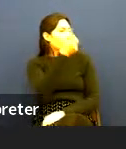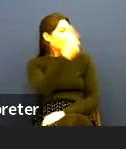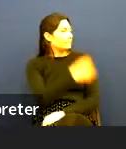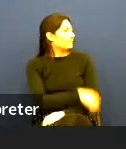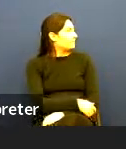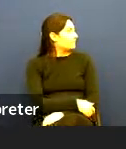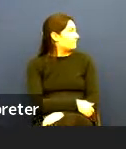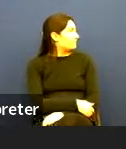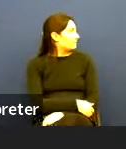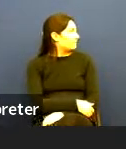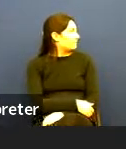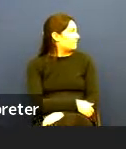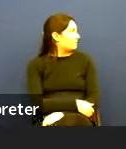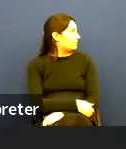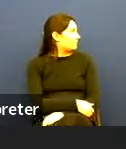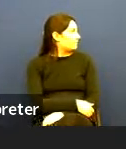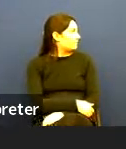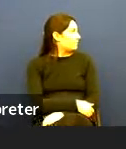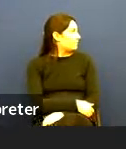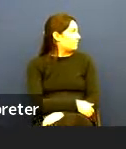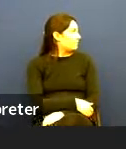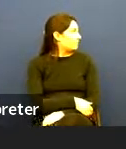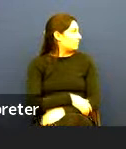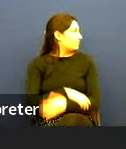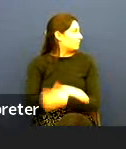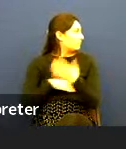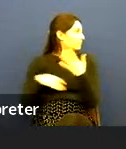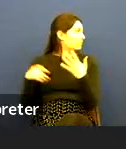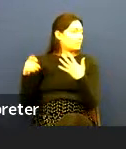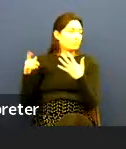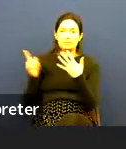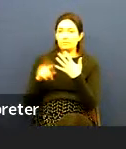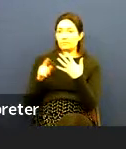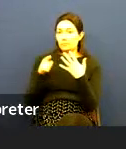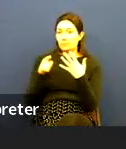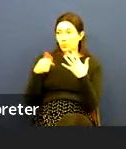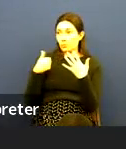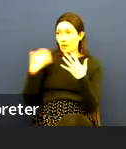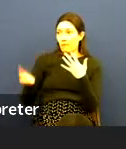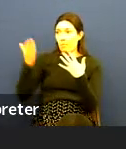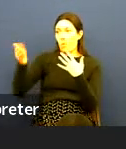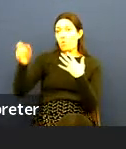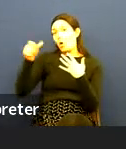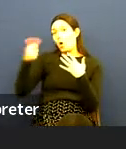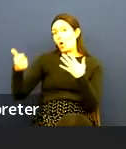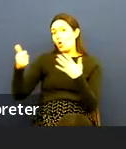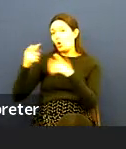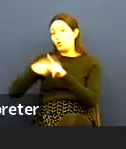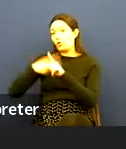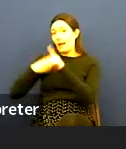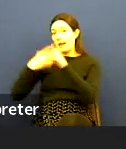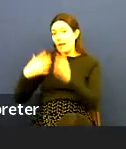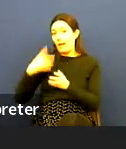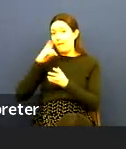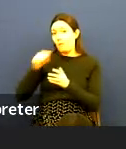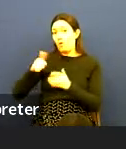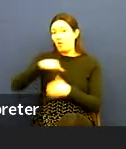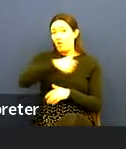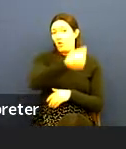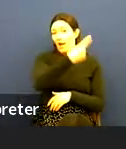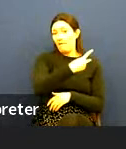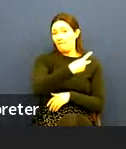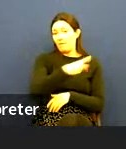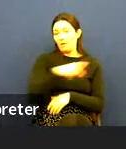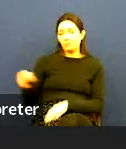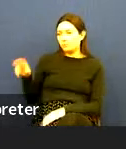Do you have a tenant, potential tenant for the other side of the? Not at this point.